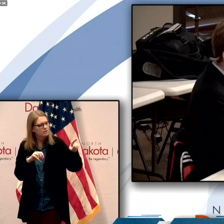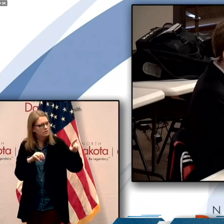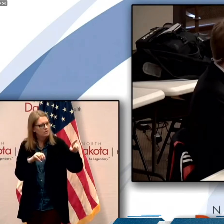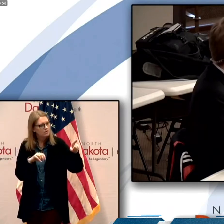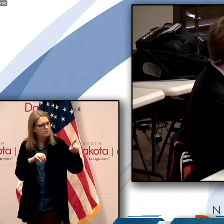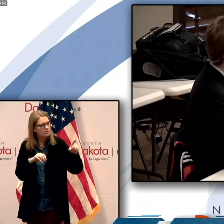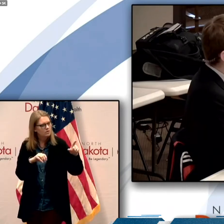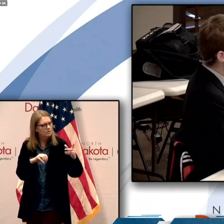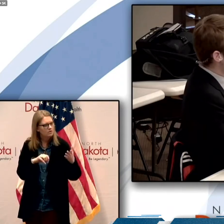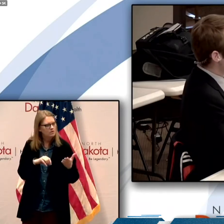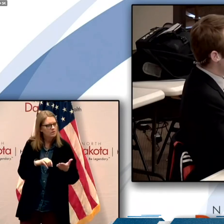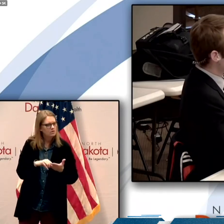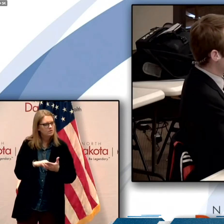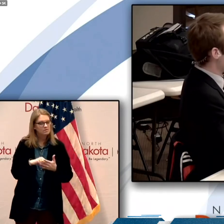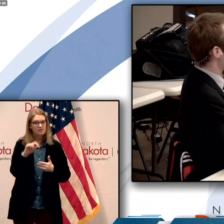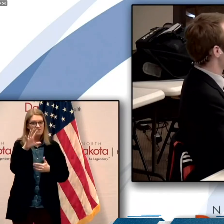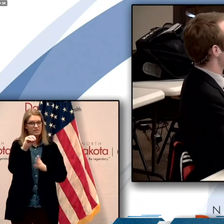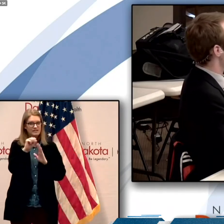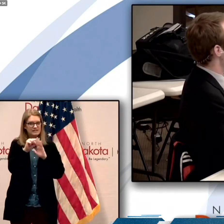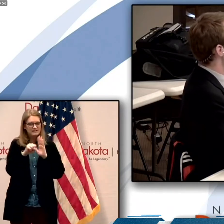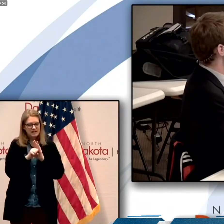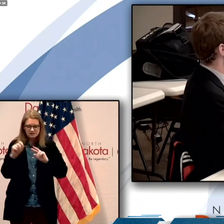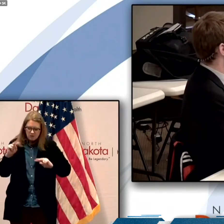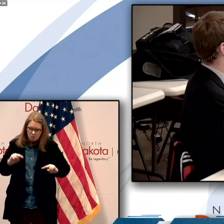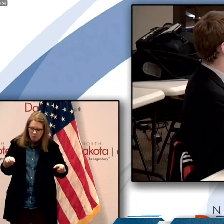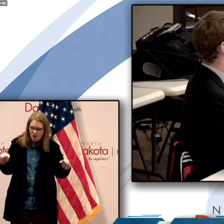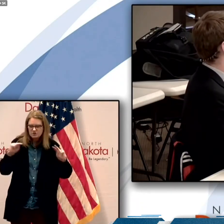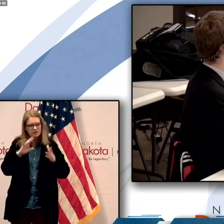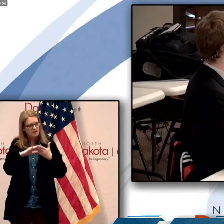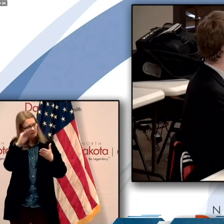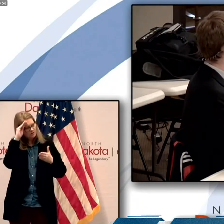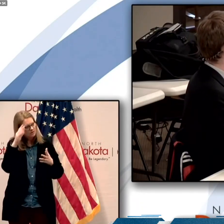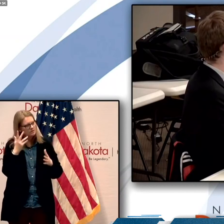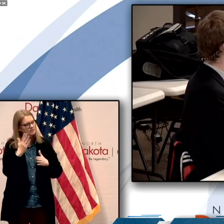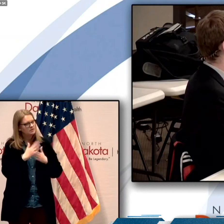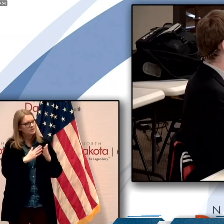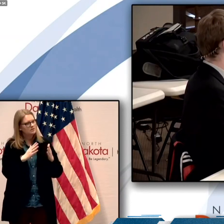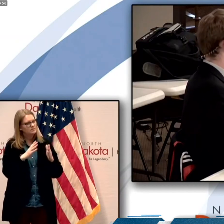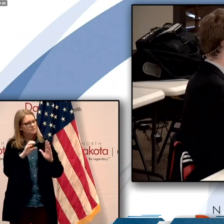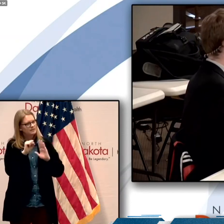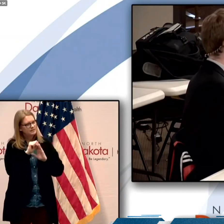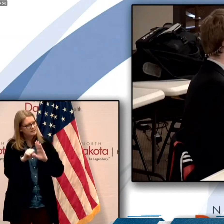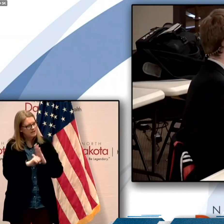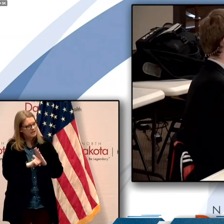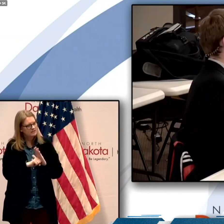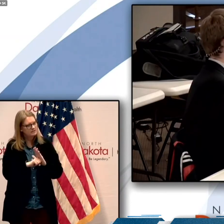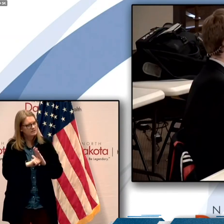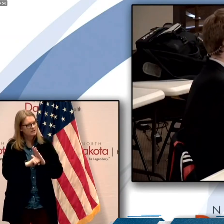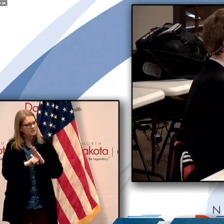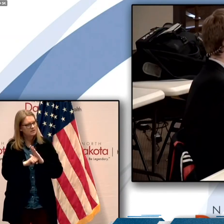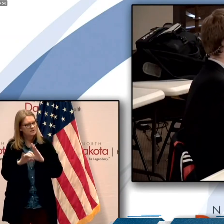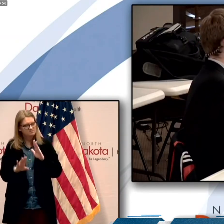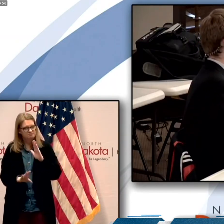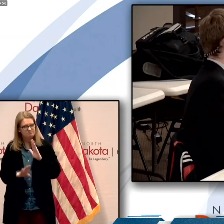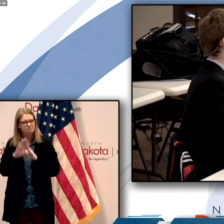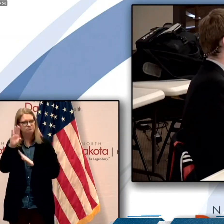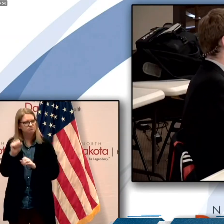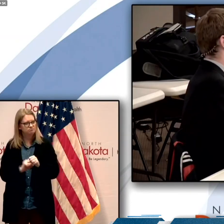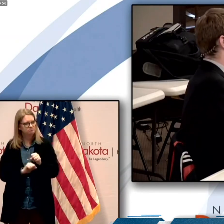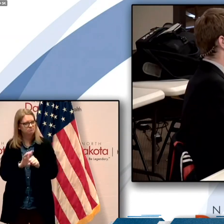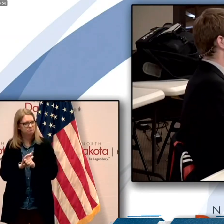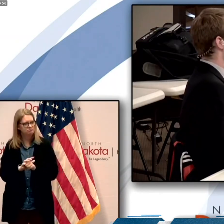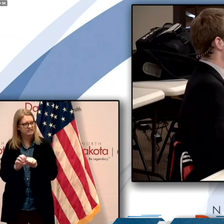want to learn from all 50 states, but there are some states that have seen recognized spikes in coronavirus